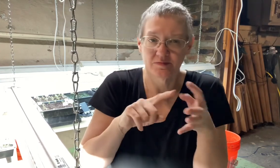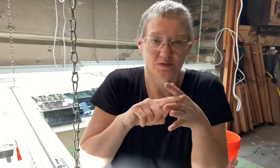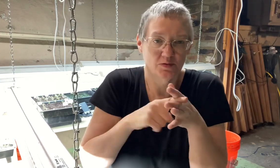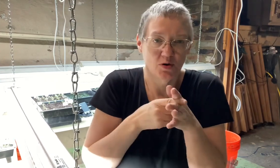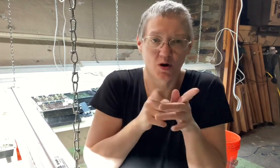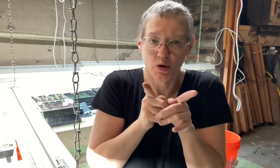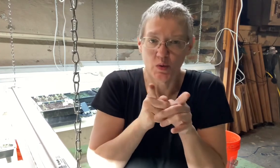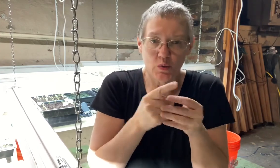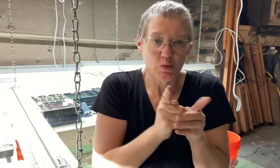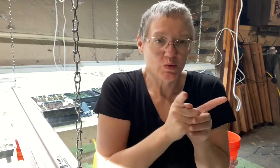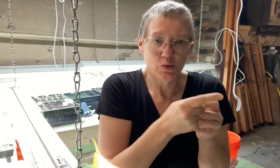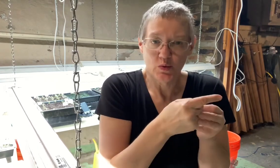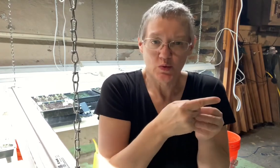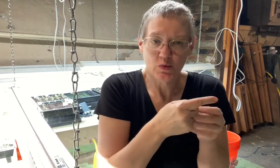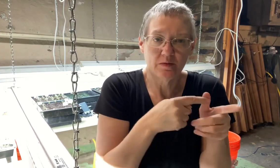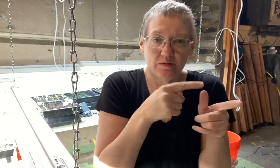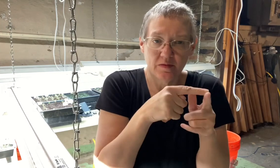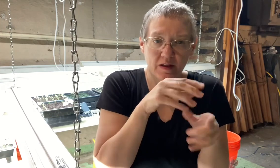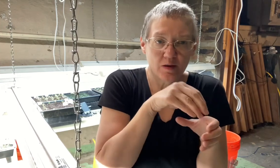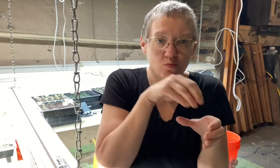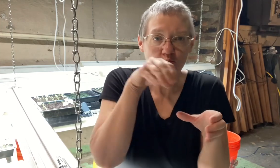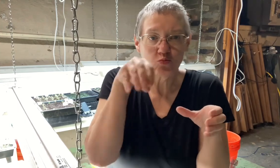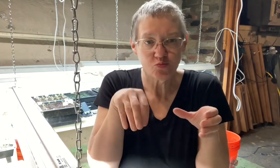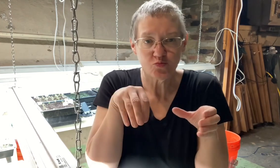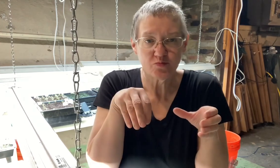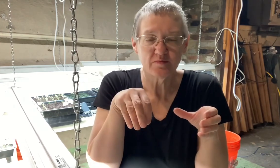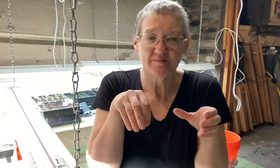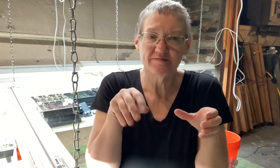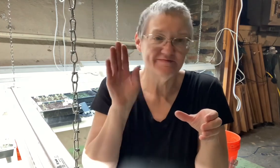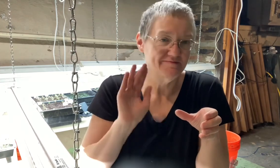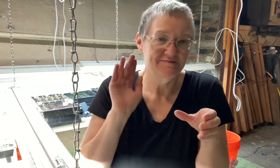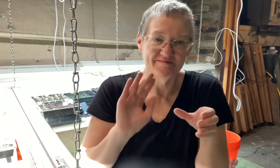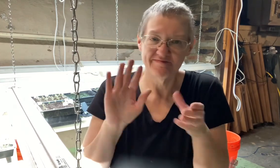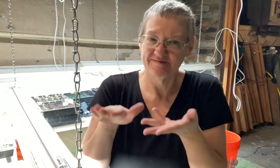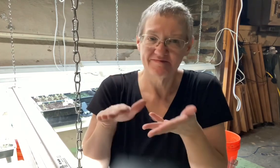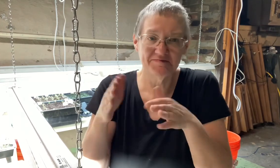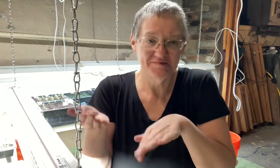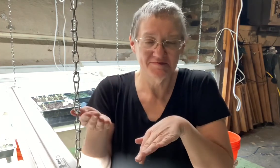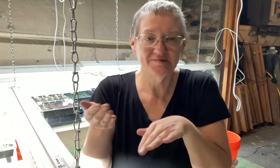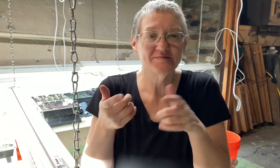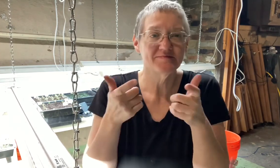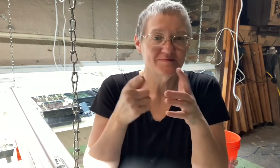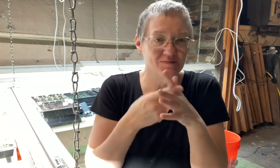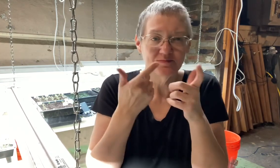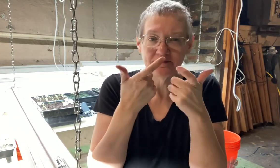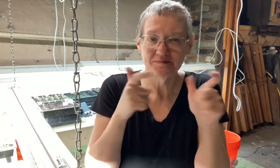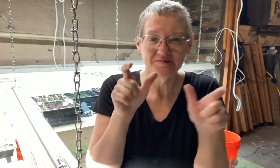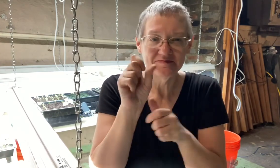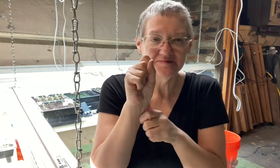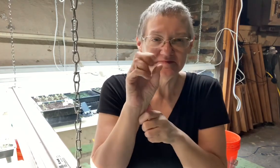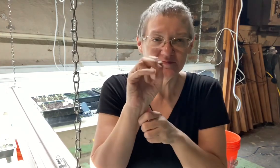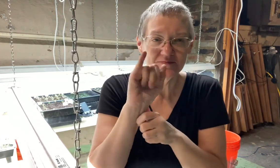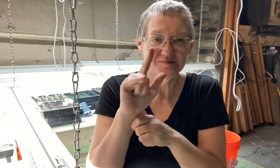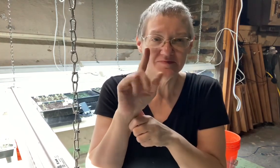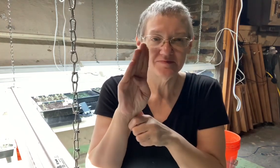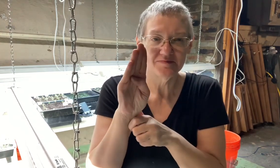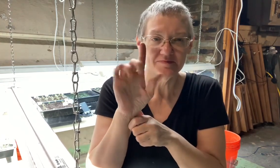in the 2-inch soil blocks and then pot them up. I've tried that in the past and they've died. So we're going to use